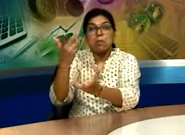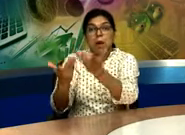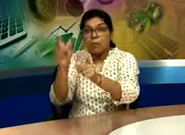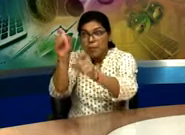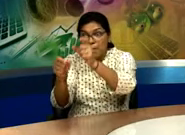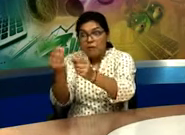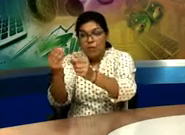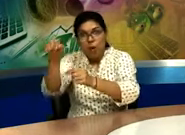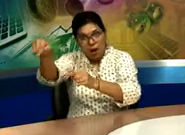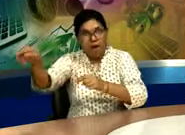maybe